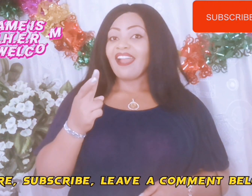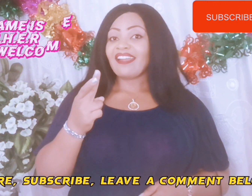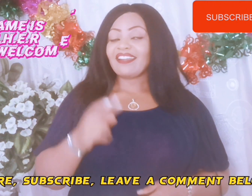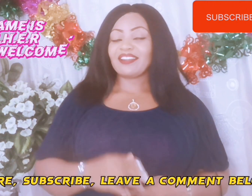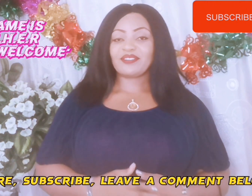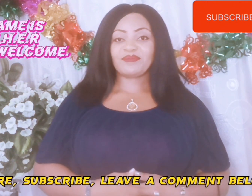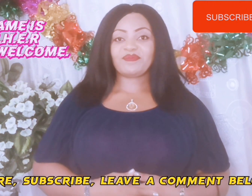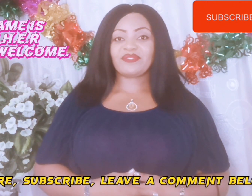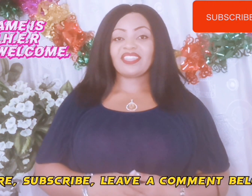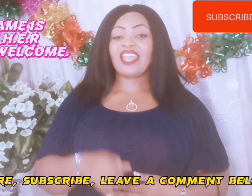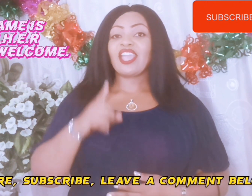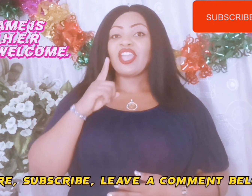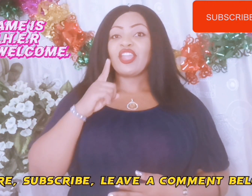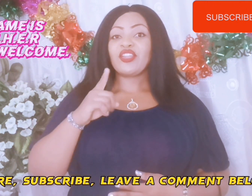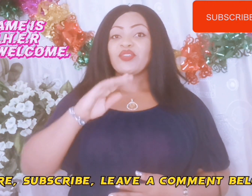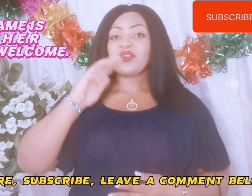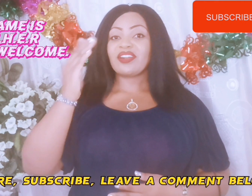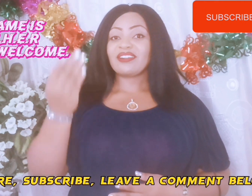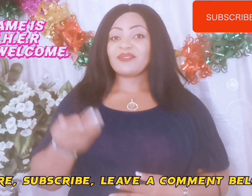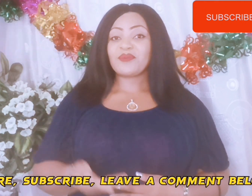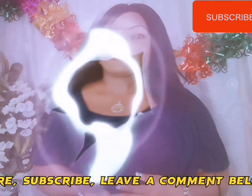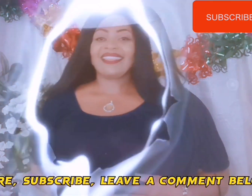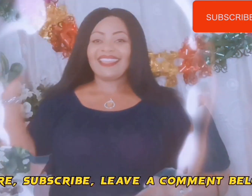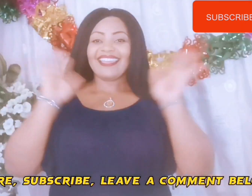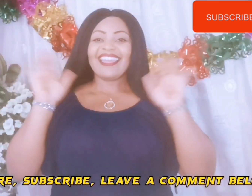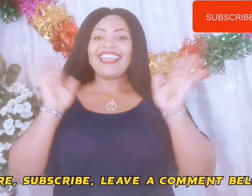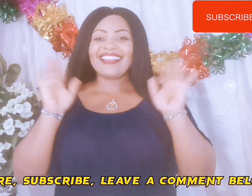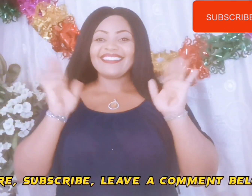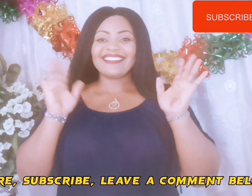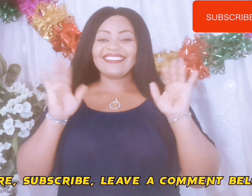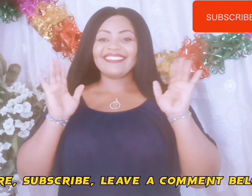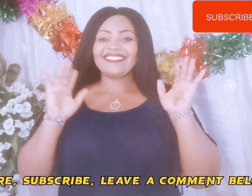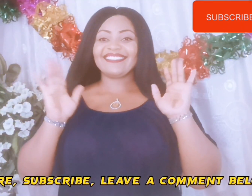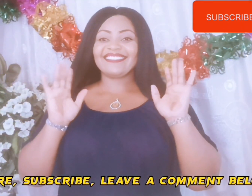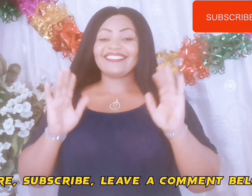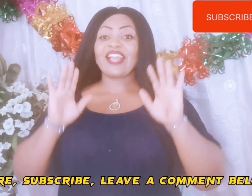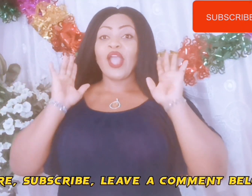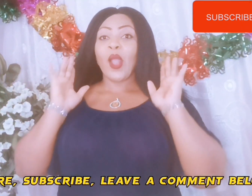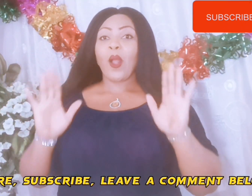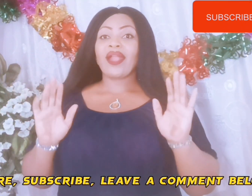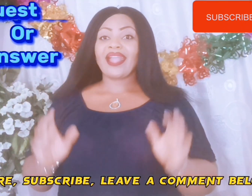Esther. You're welcome. Okay guys,